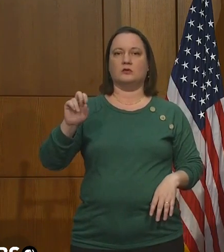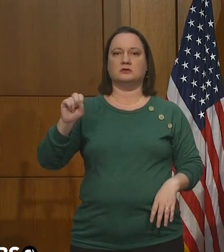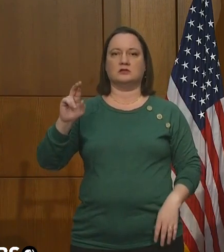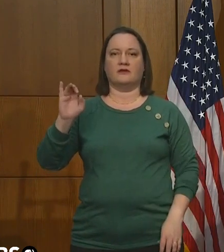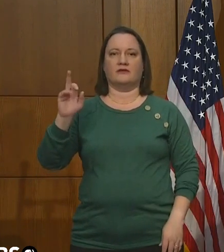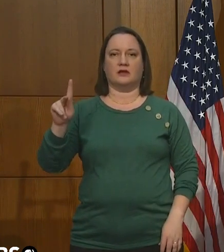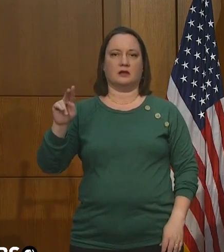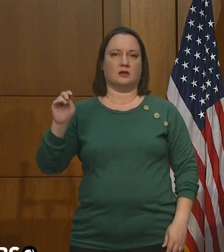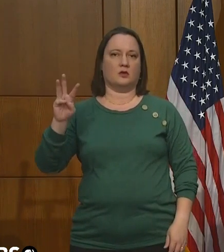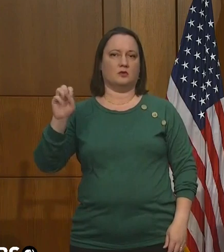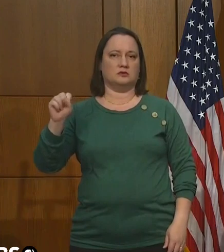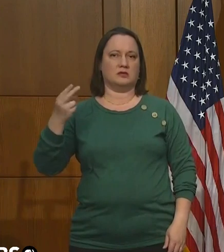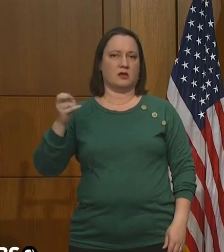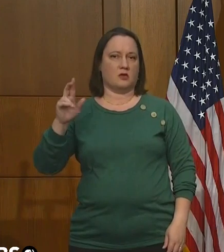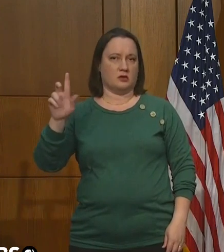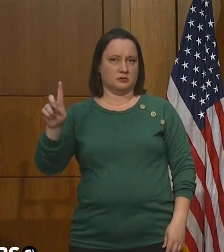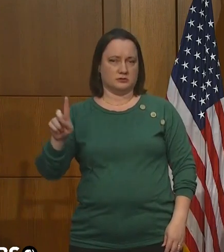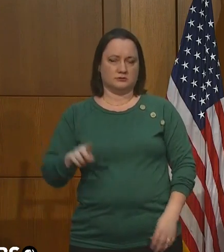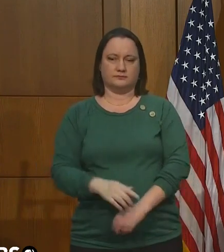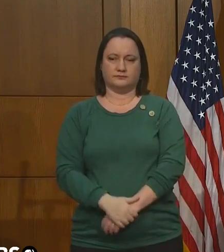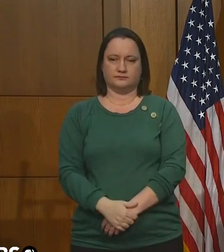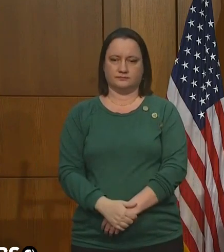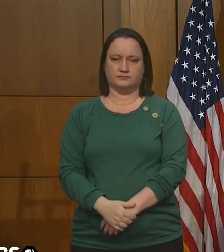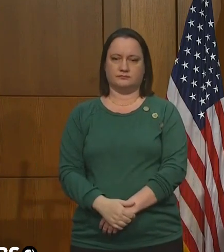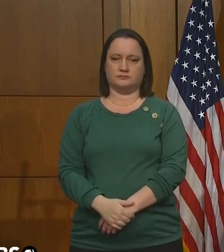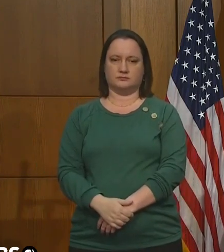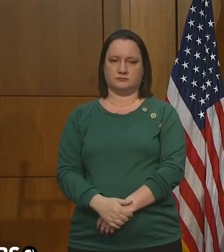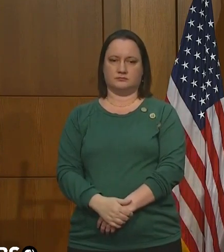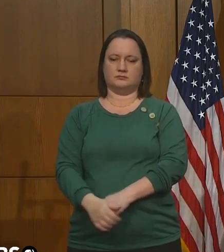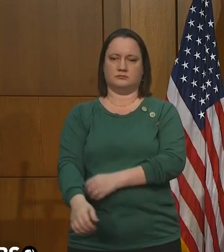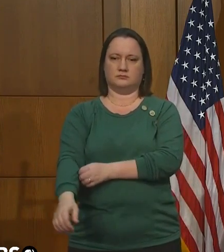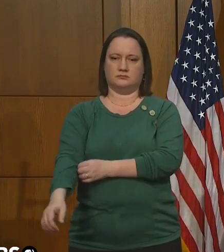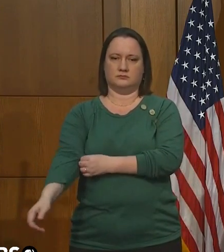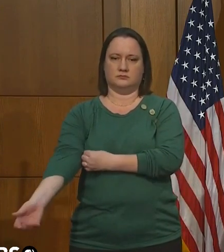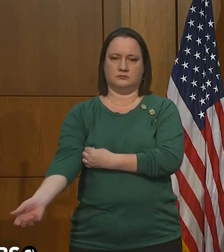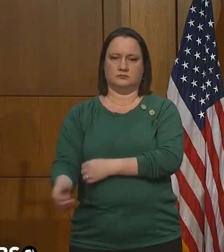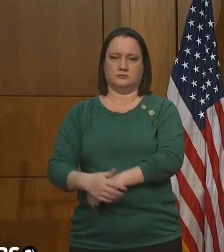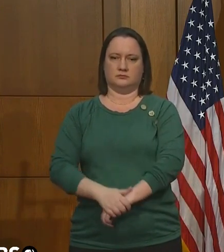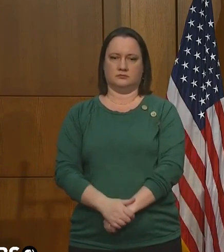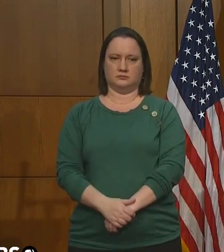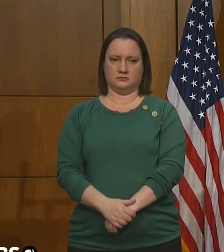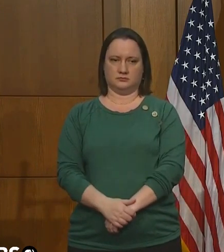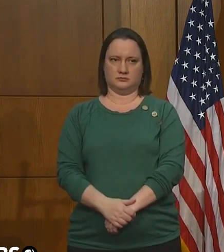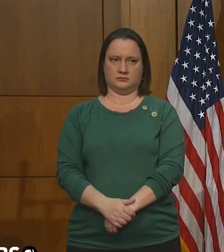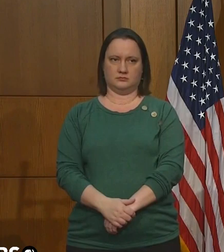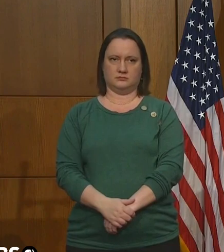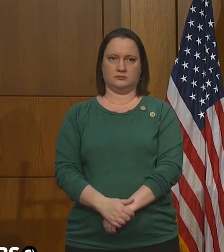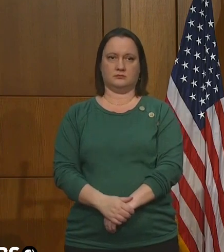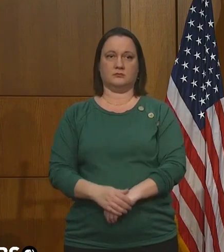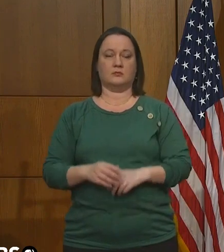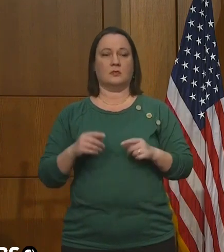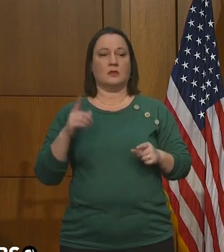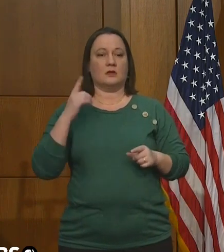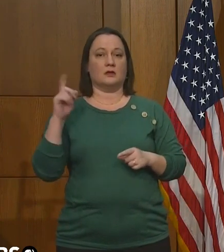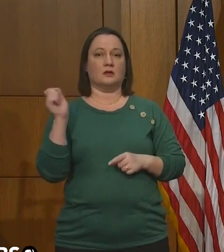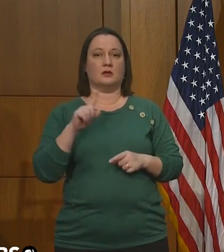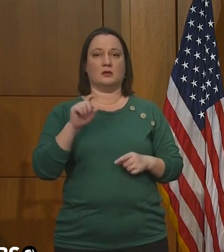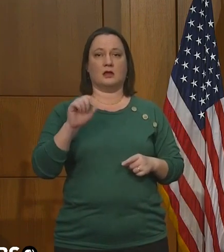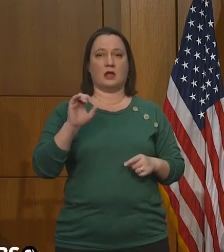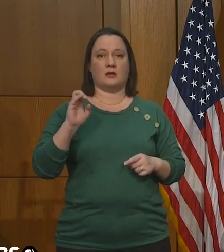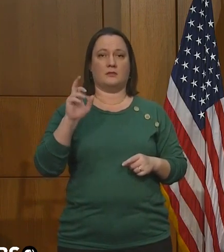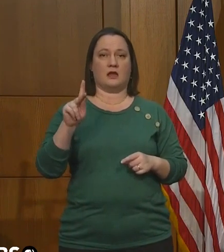Hello, thank you. My question is, has Accomack County, do you believe that they have met the metrics for entering phase one as far as the percent